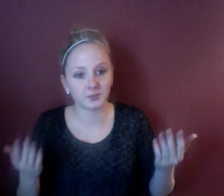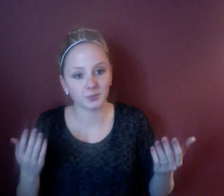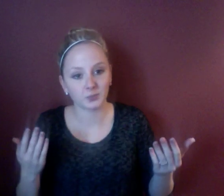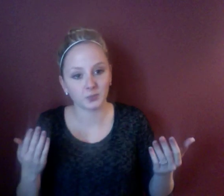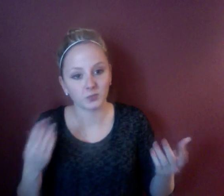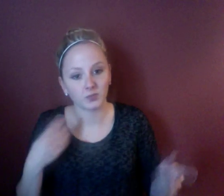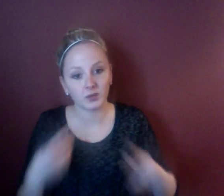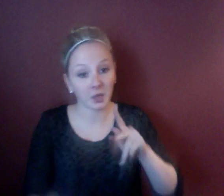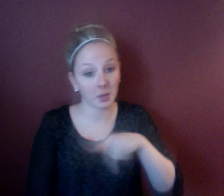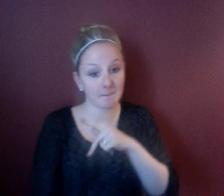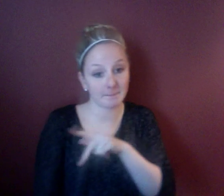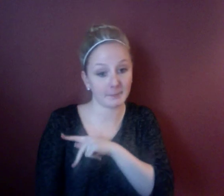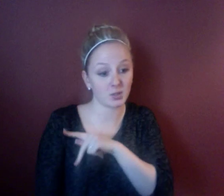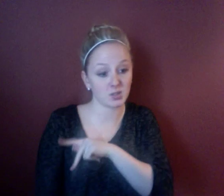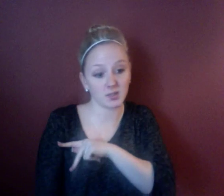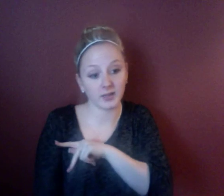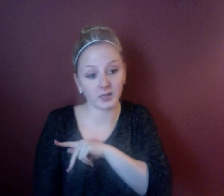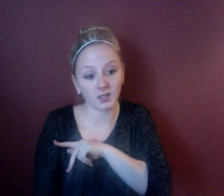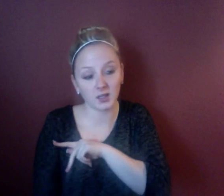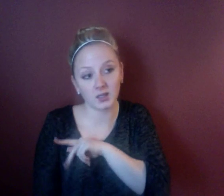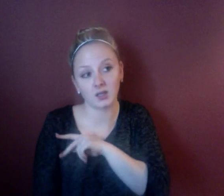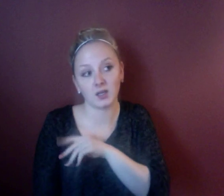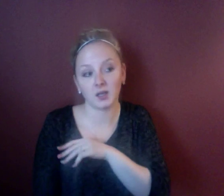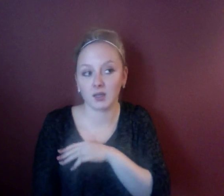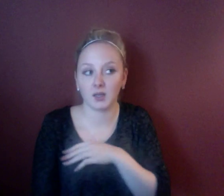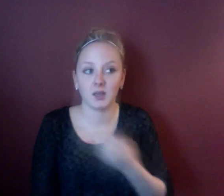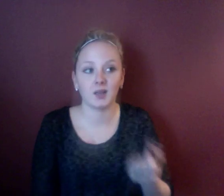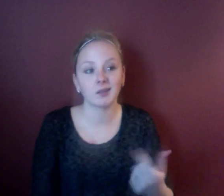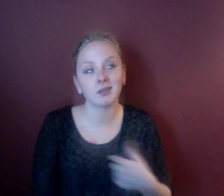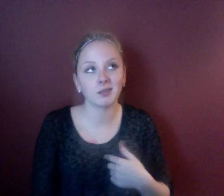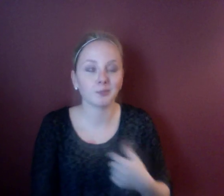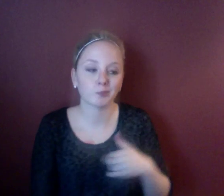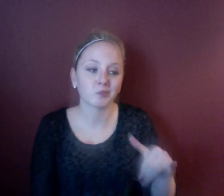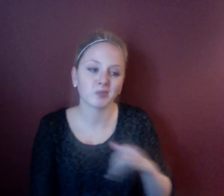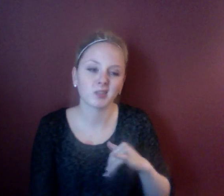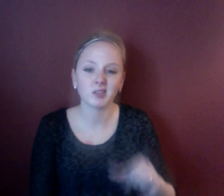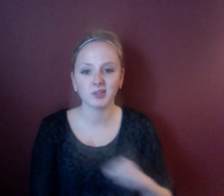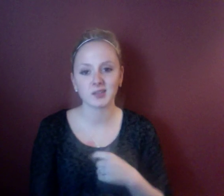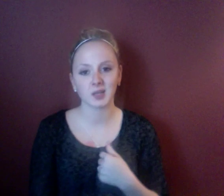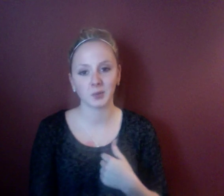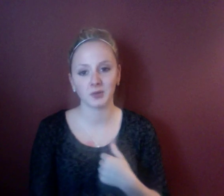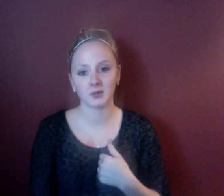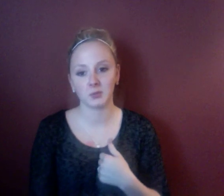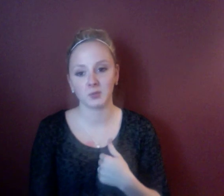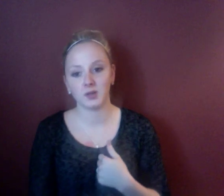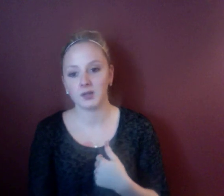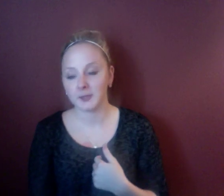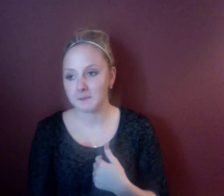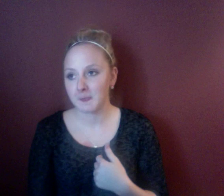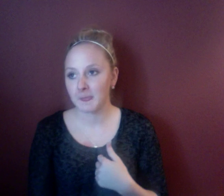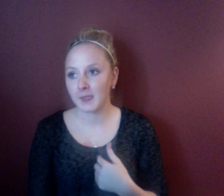it. Yeah, I guess that is kind of me. Yeah, I like it. Okay, let's go back to the 360. All right.